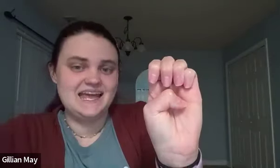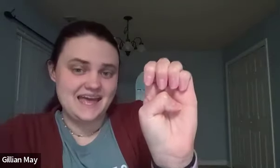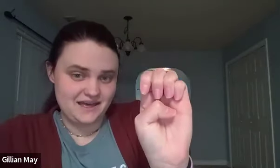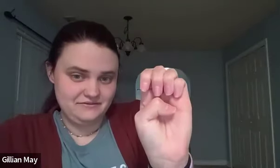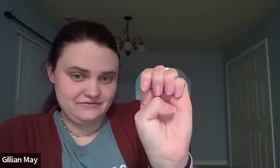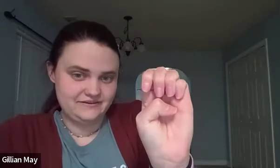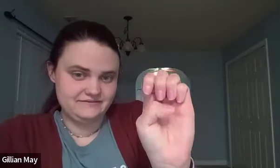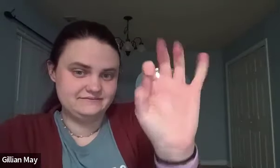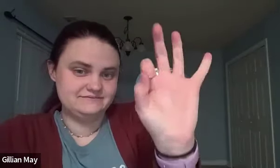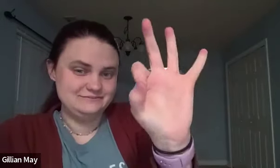F,